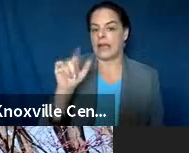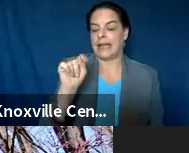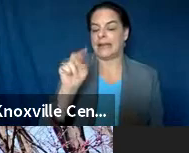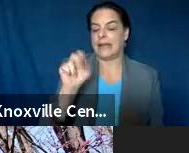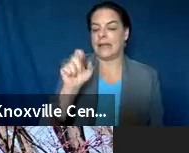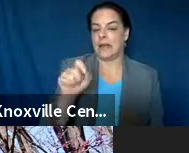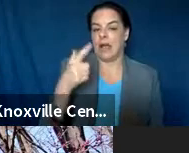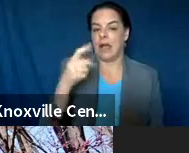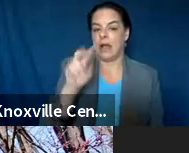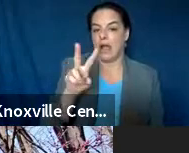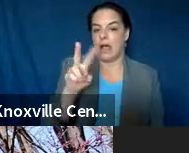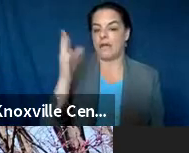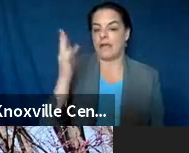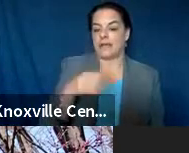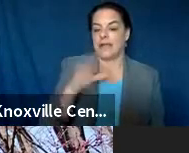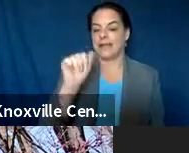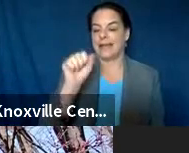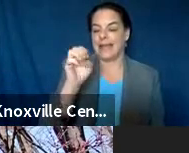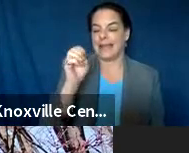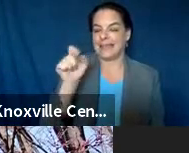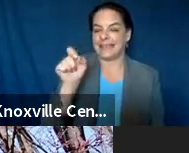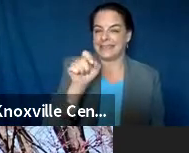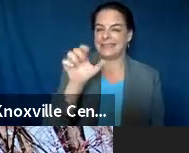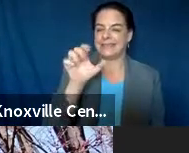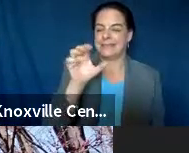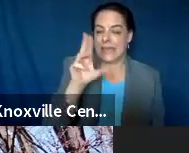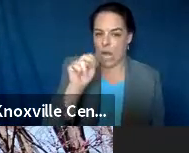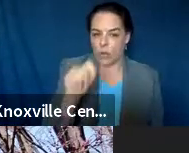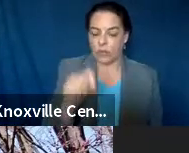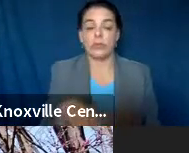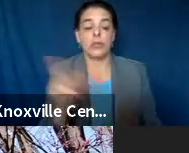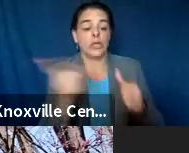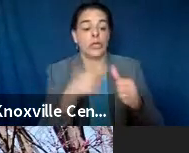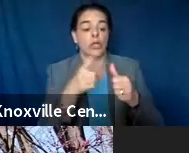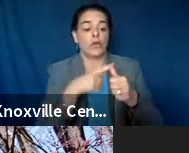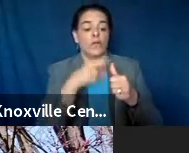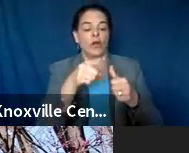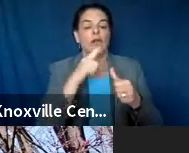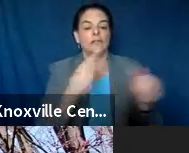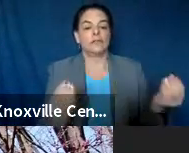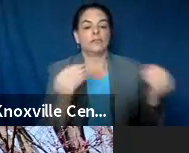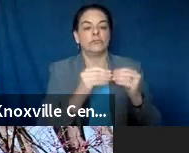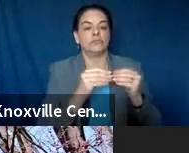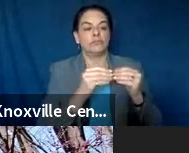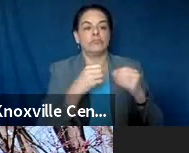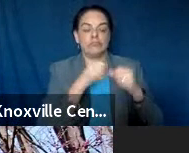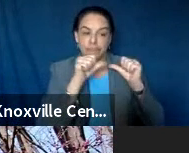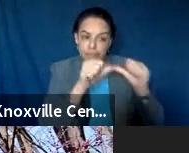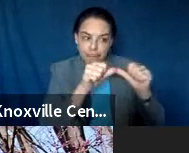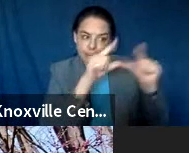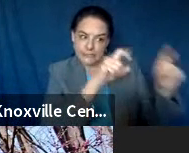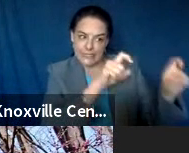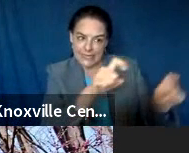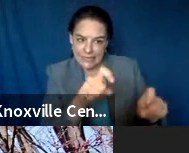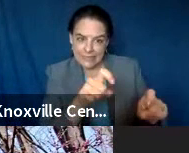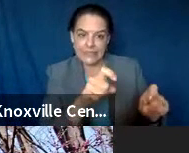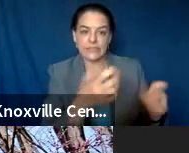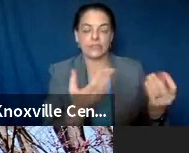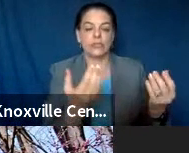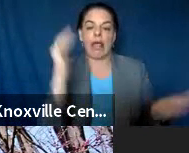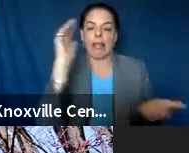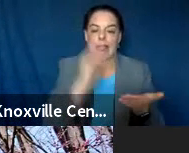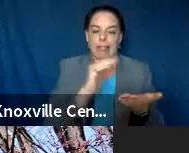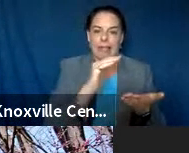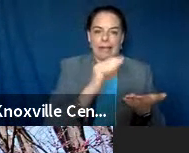covid.knoxcountytn.gov/case-count. On the first benchmark, sustained reduction or stability in new cases for 14 days. To illustrate